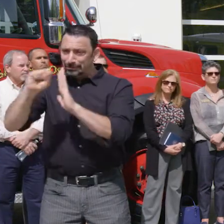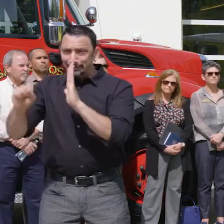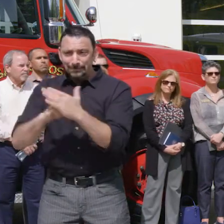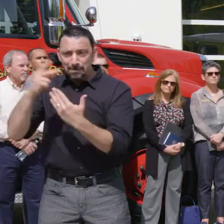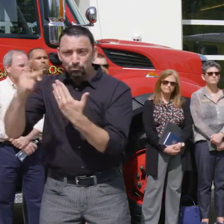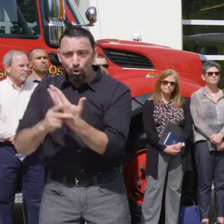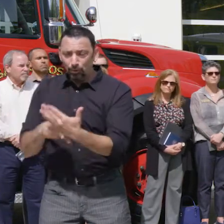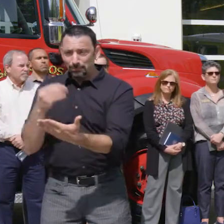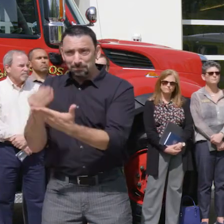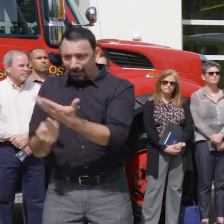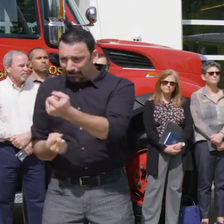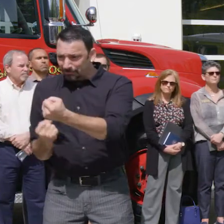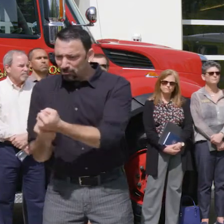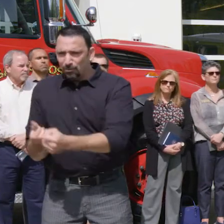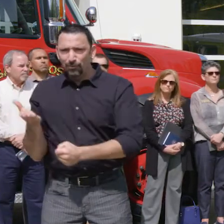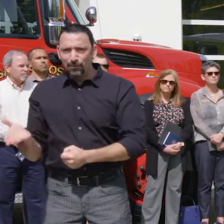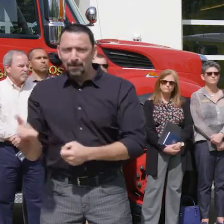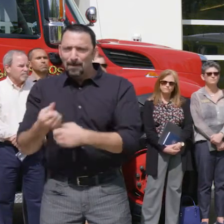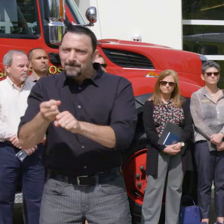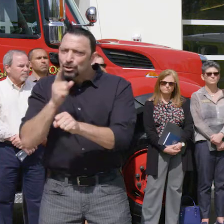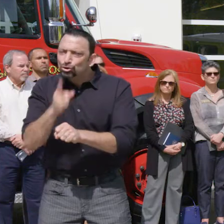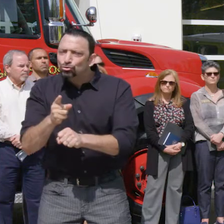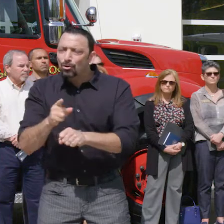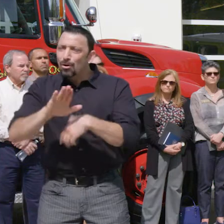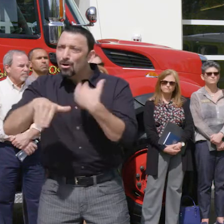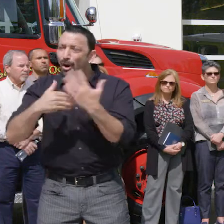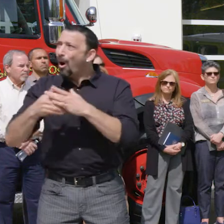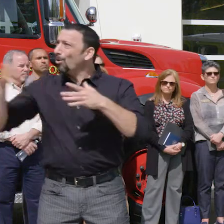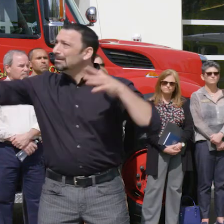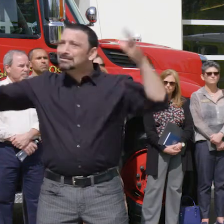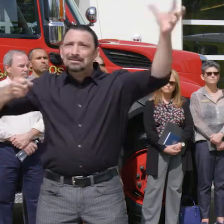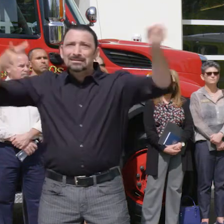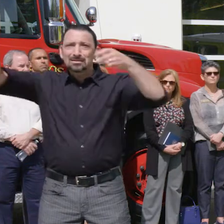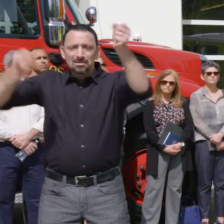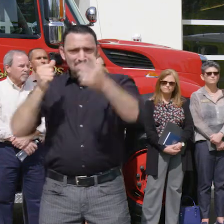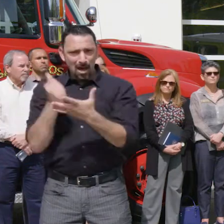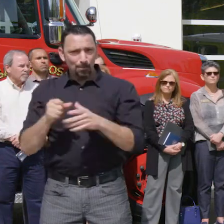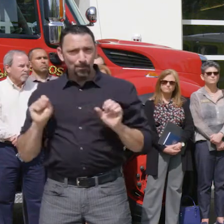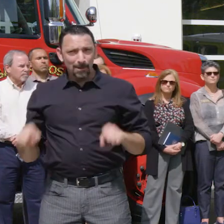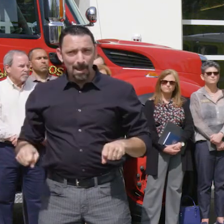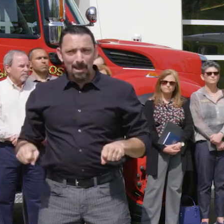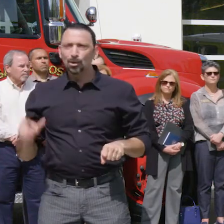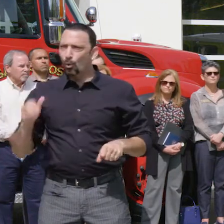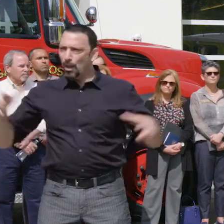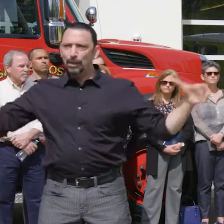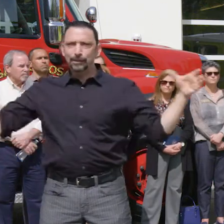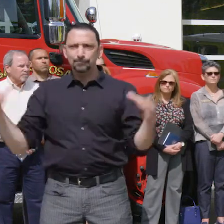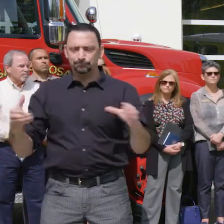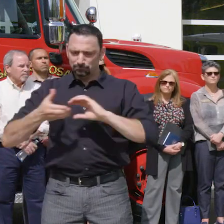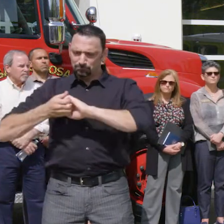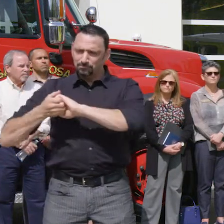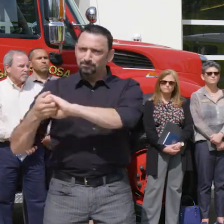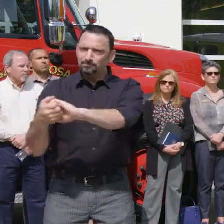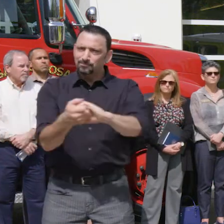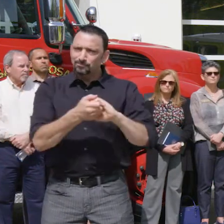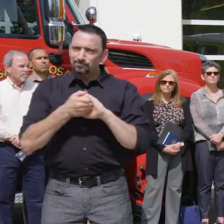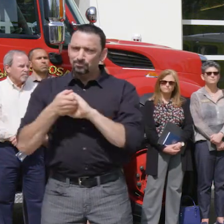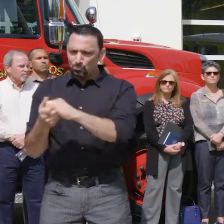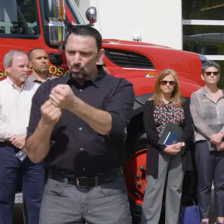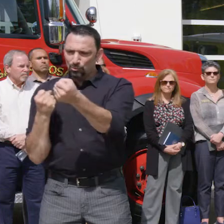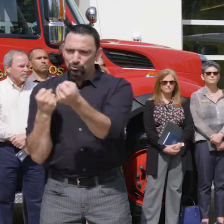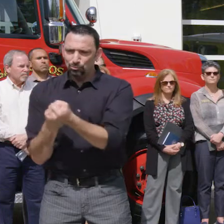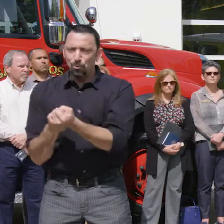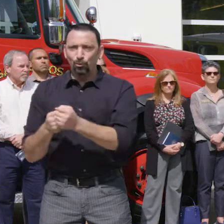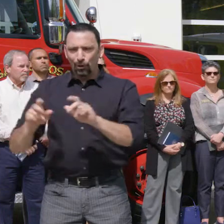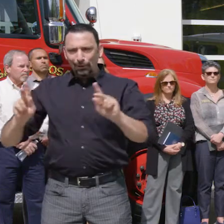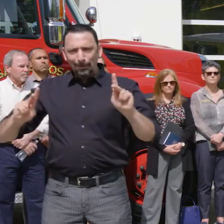available, making sure that we leverage non-governmental organizations and community-based organizations to come together